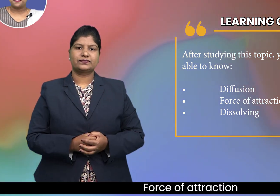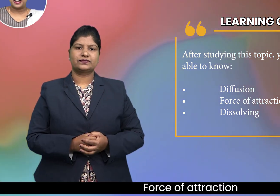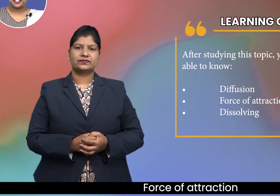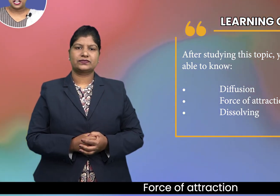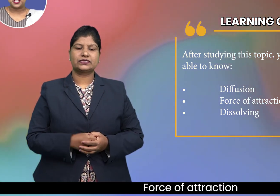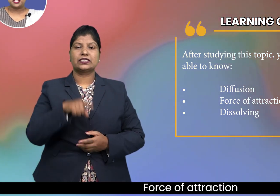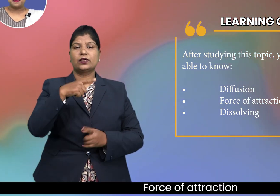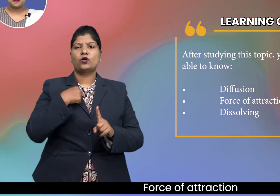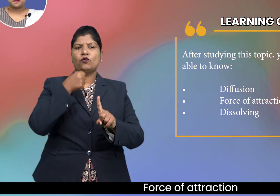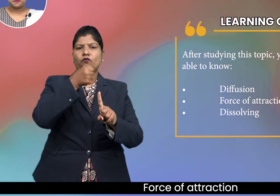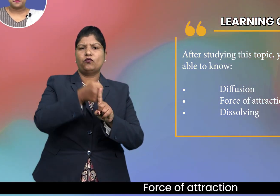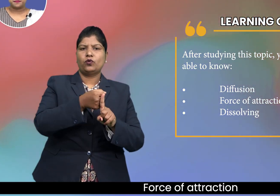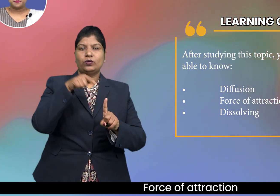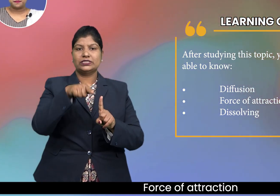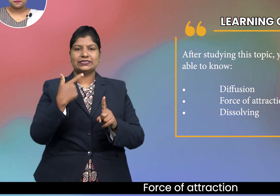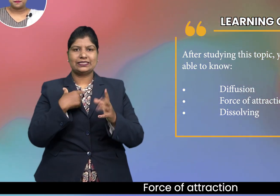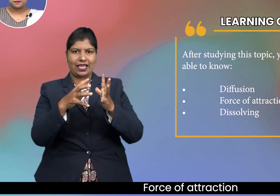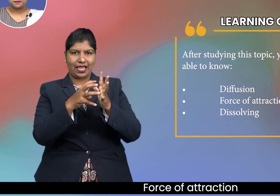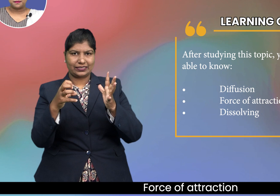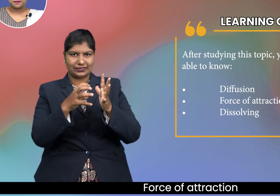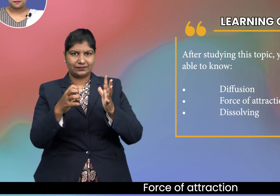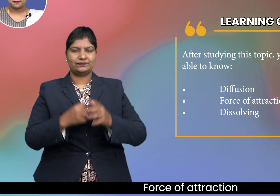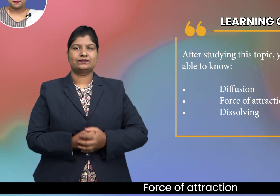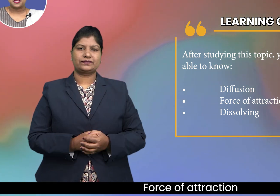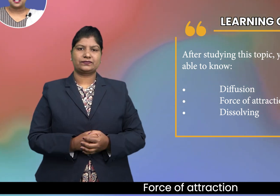force of attraction,